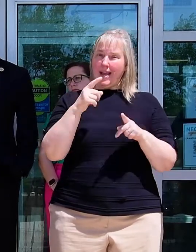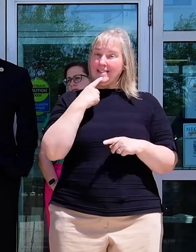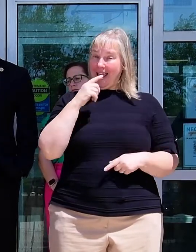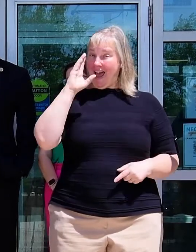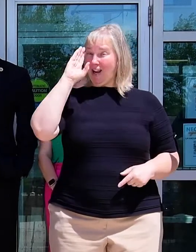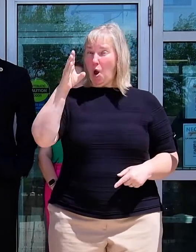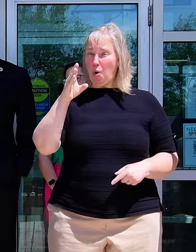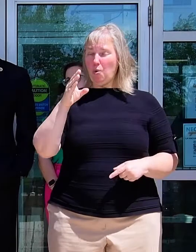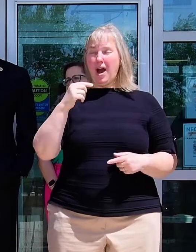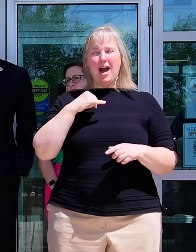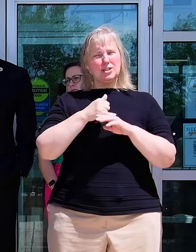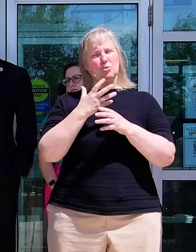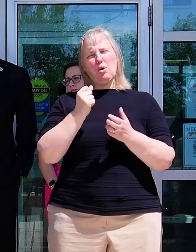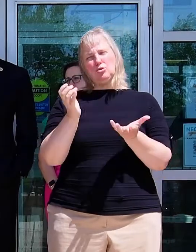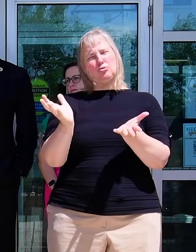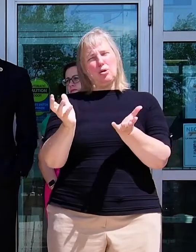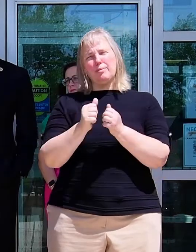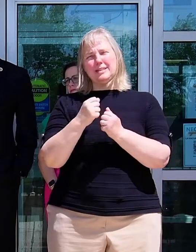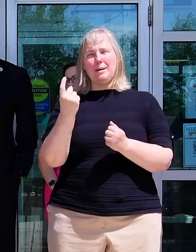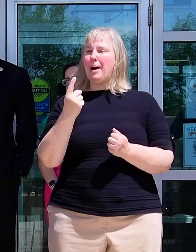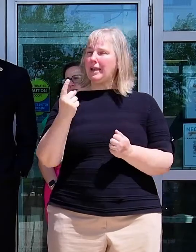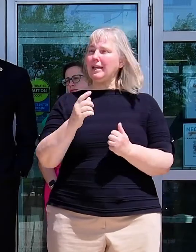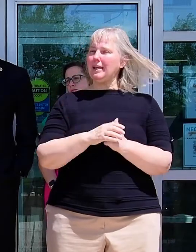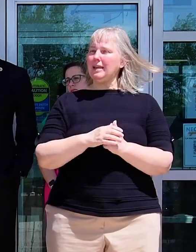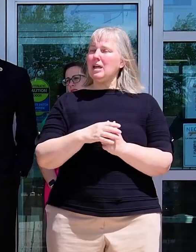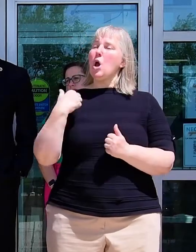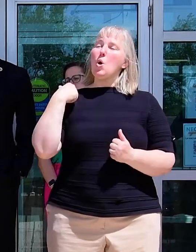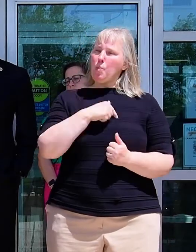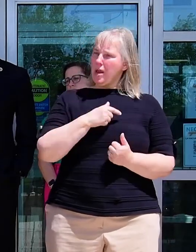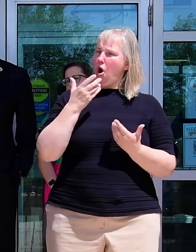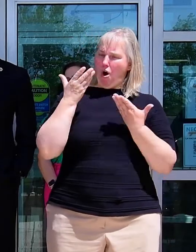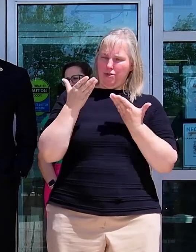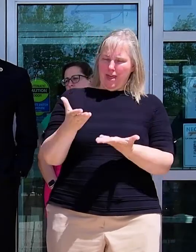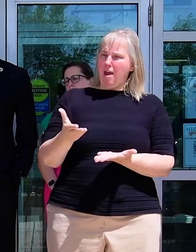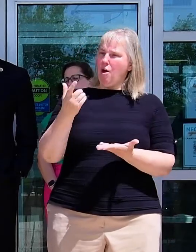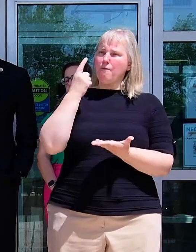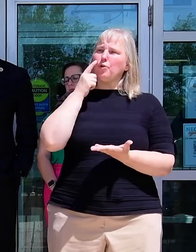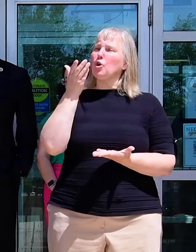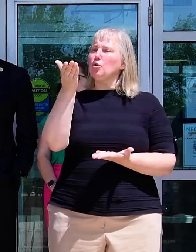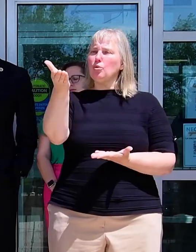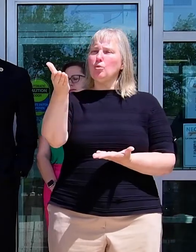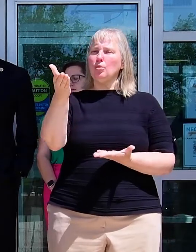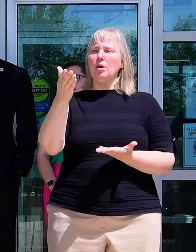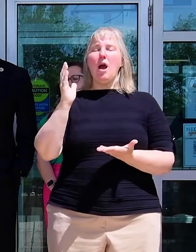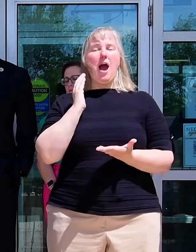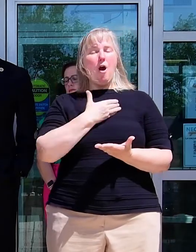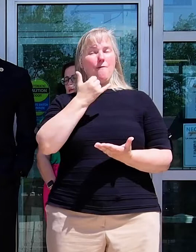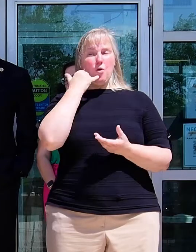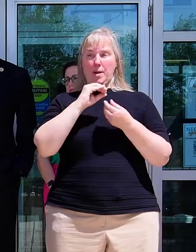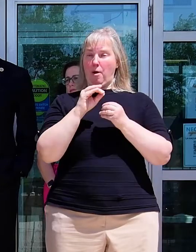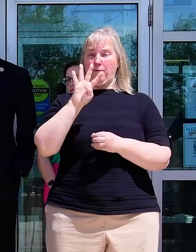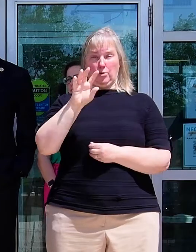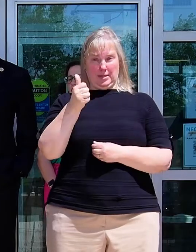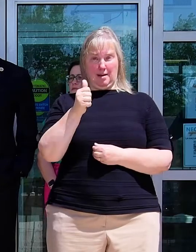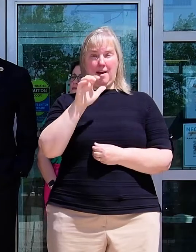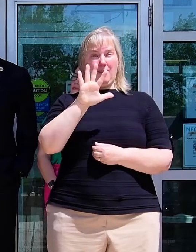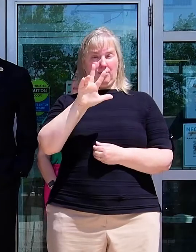hello, I just want to talk to somebody. We are there for you. Our phone number,